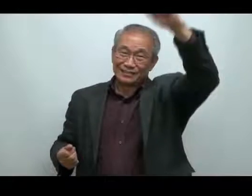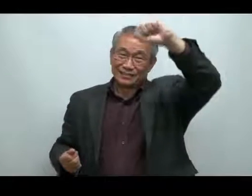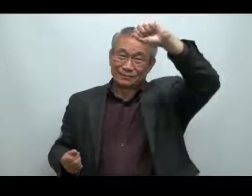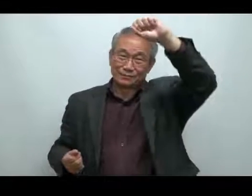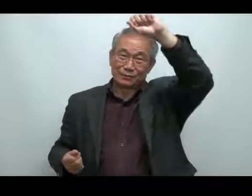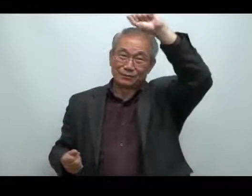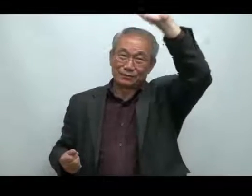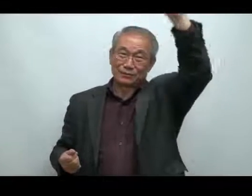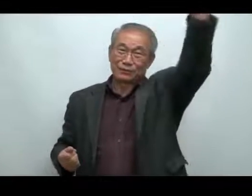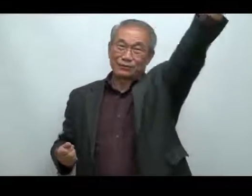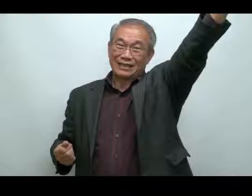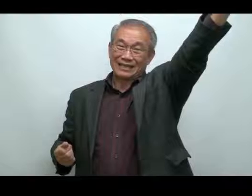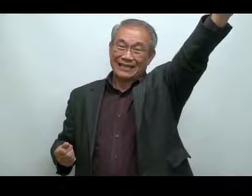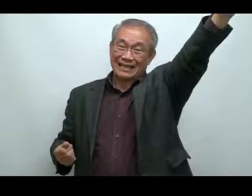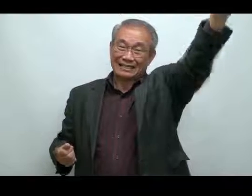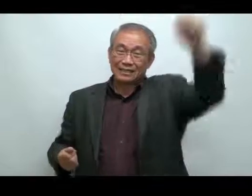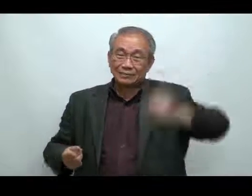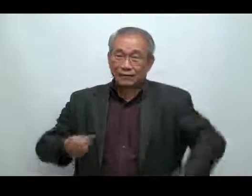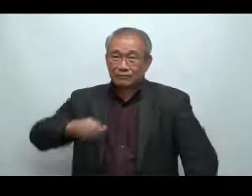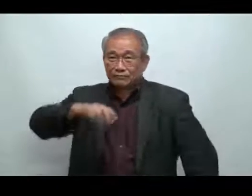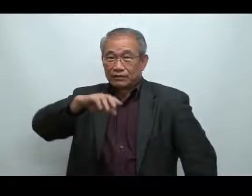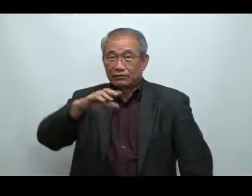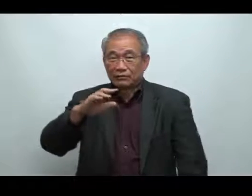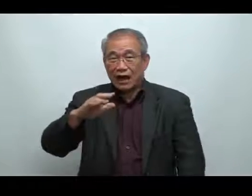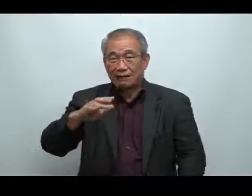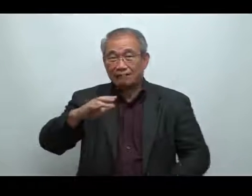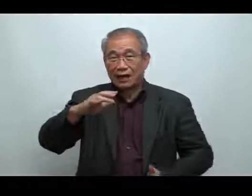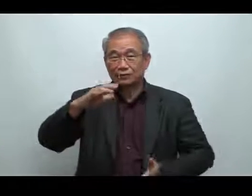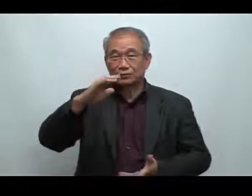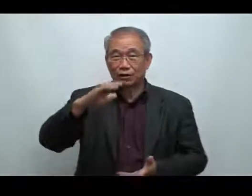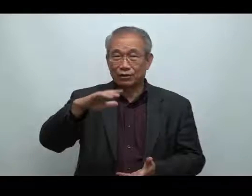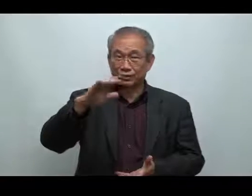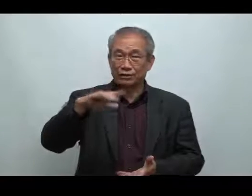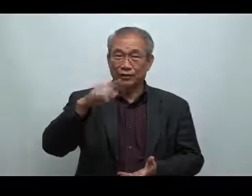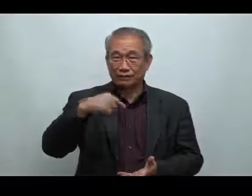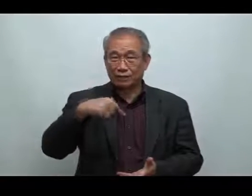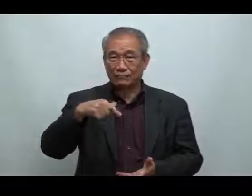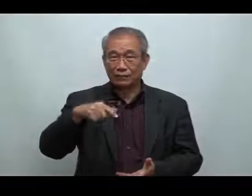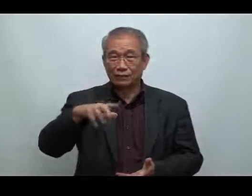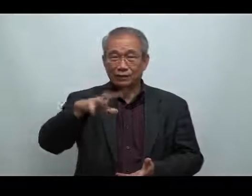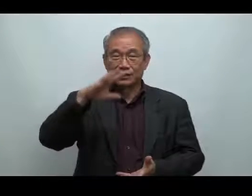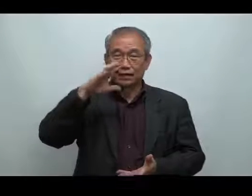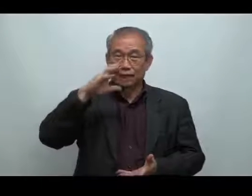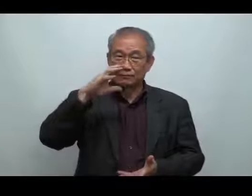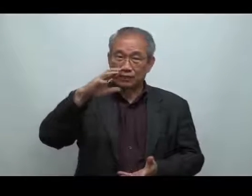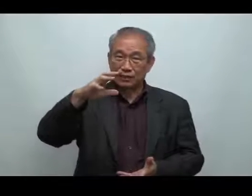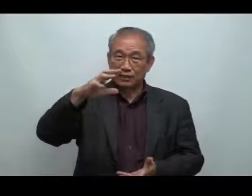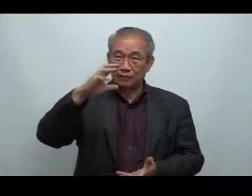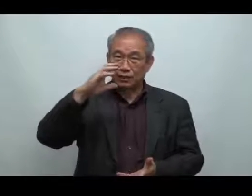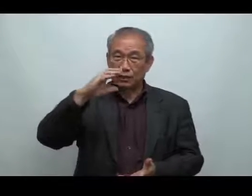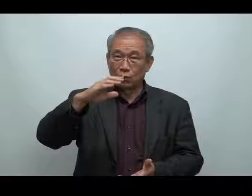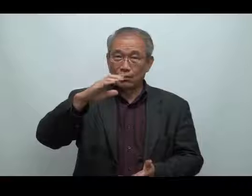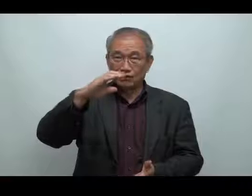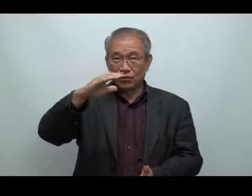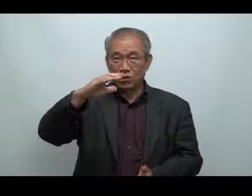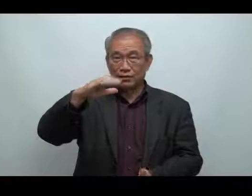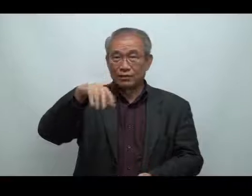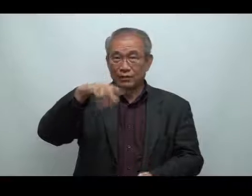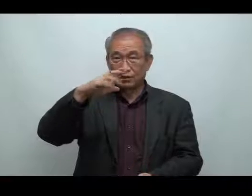or more, because you are excited. But when you are calmed down, you talk like what I'm doing. I'm talking in my lower third or